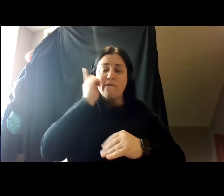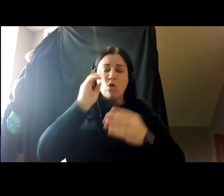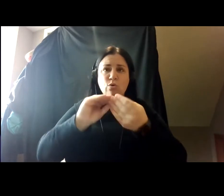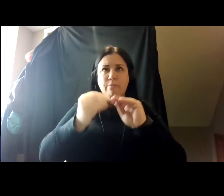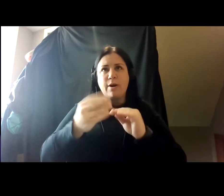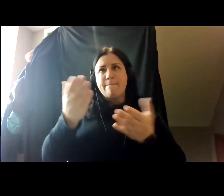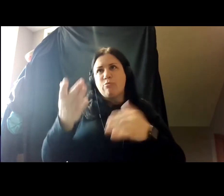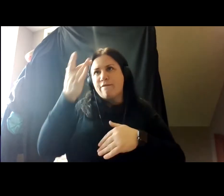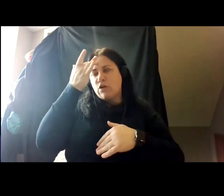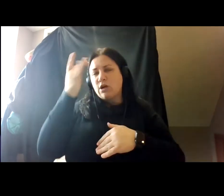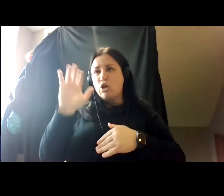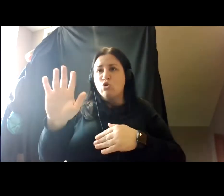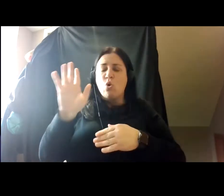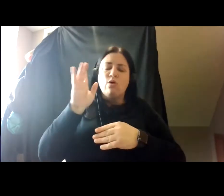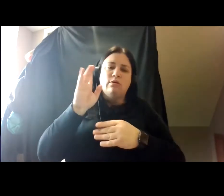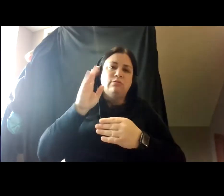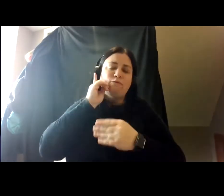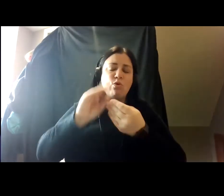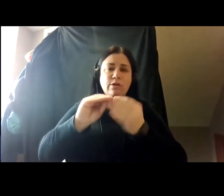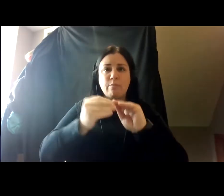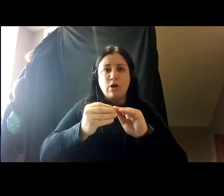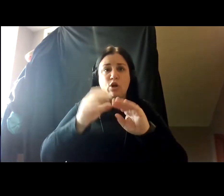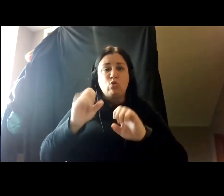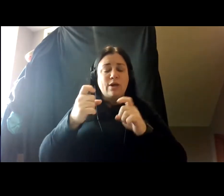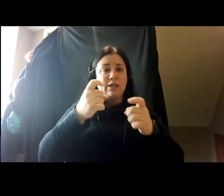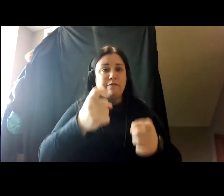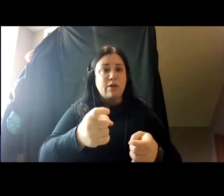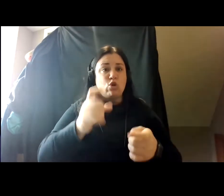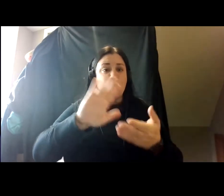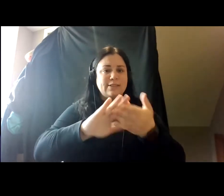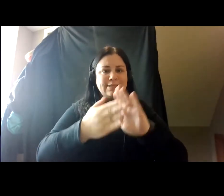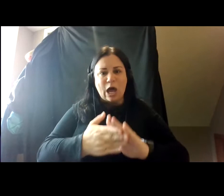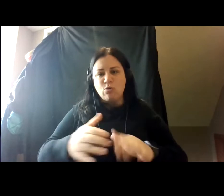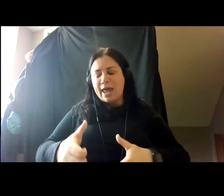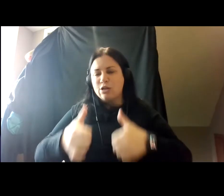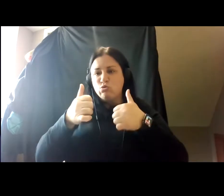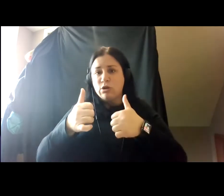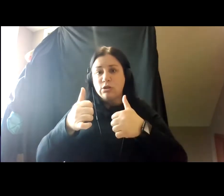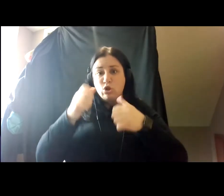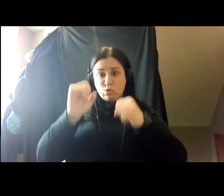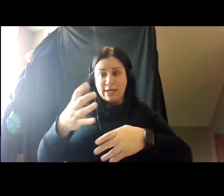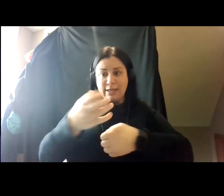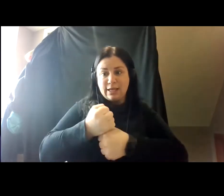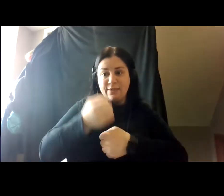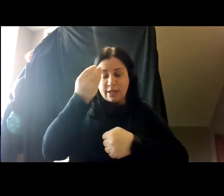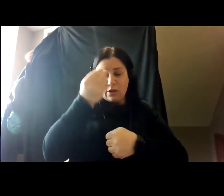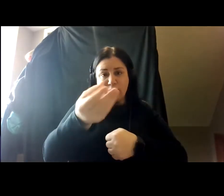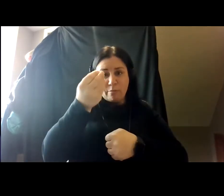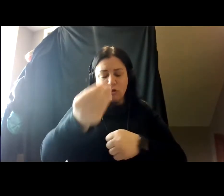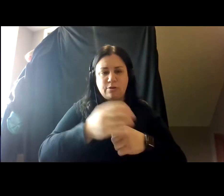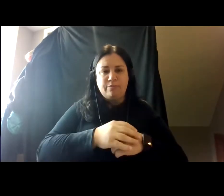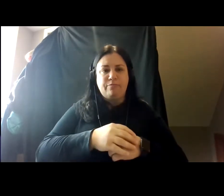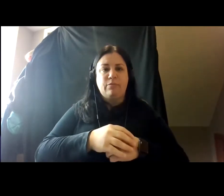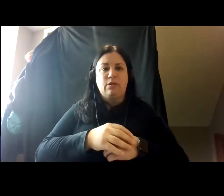number. You give your name and the town you live in, you could get that information. So this gentleman in my store typed in Barack